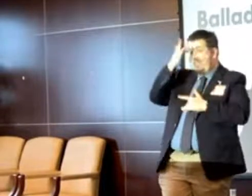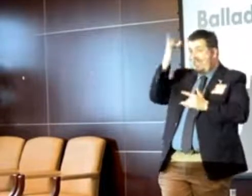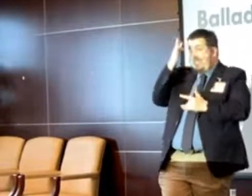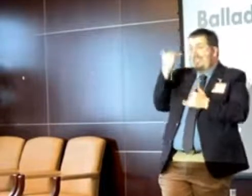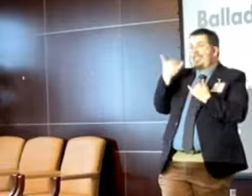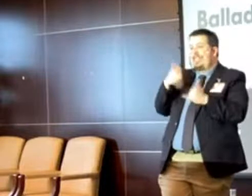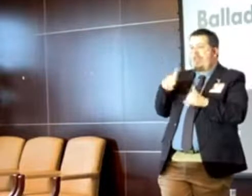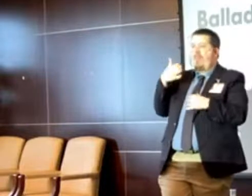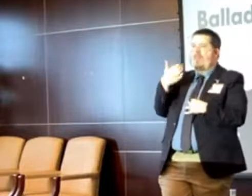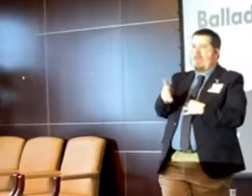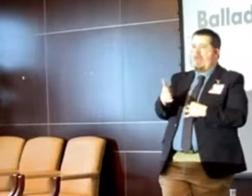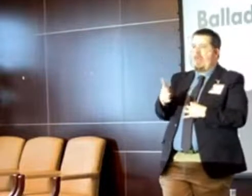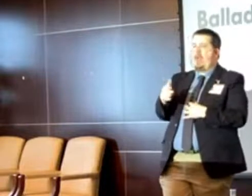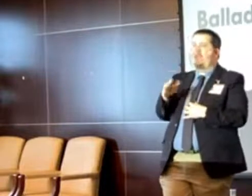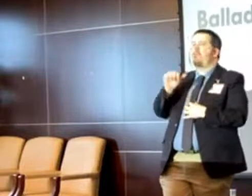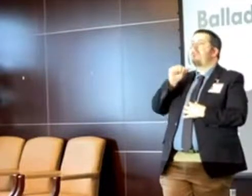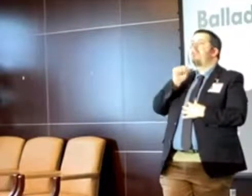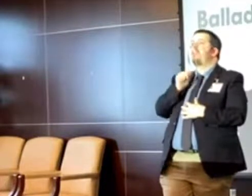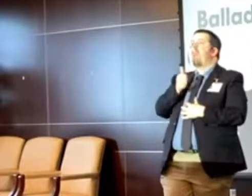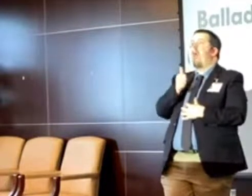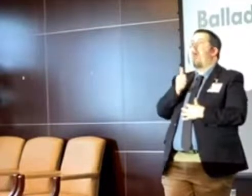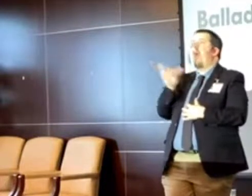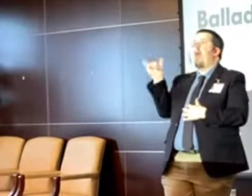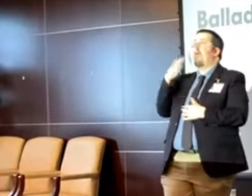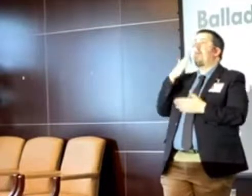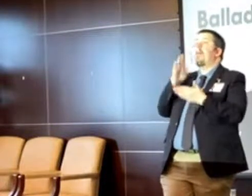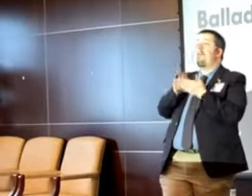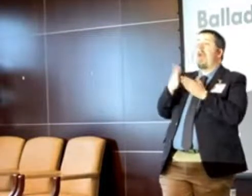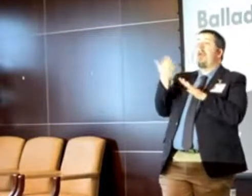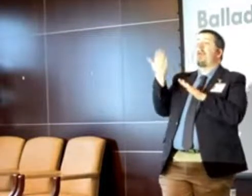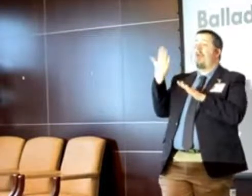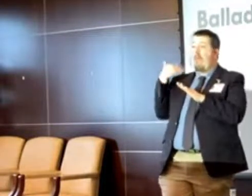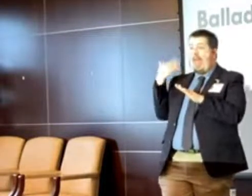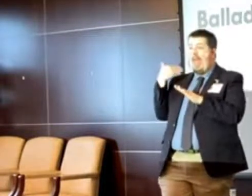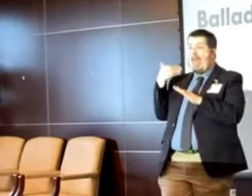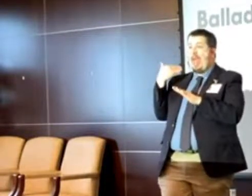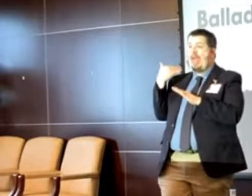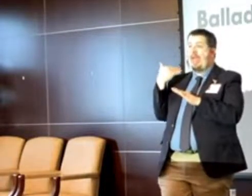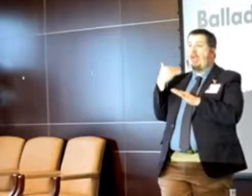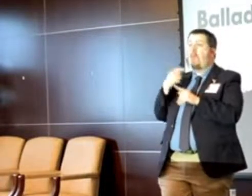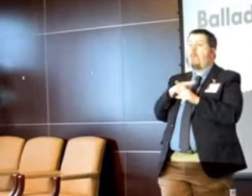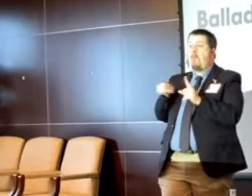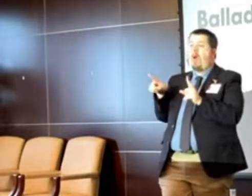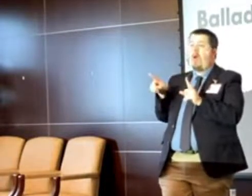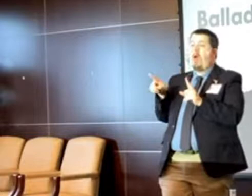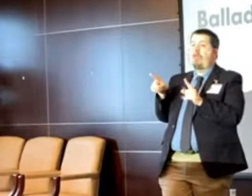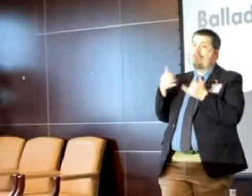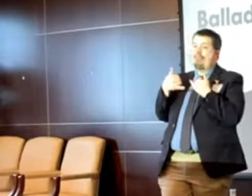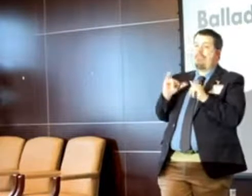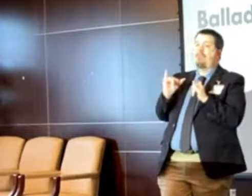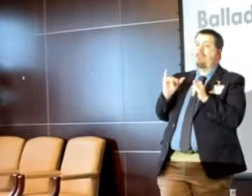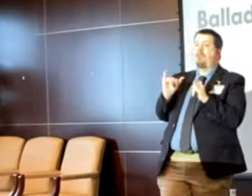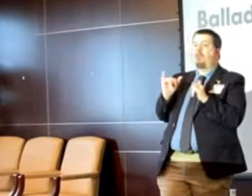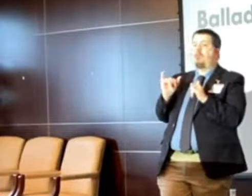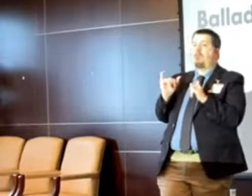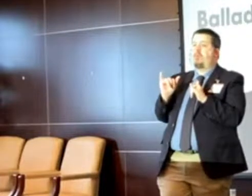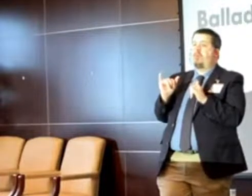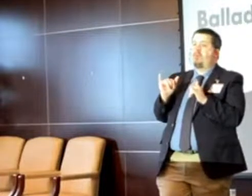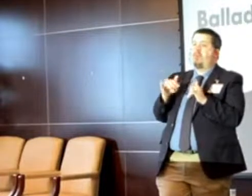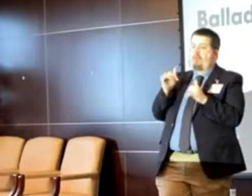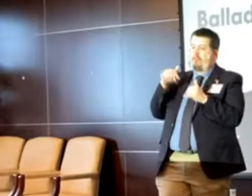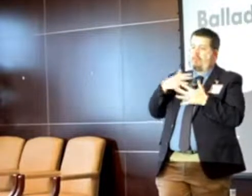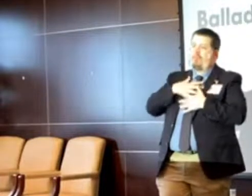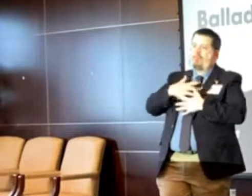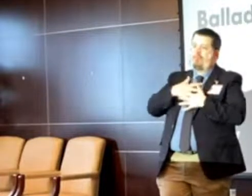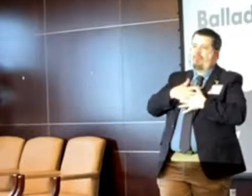are still in place. They're not as bad as they have been in weeks past, but certainly we're still in respiratory disease